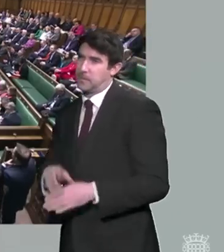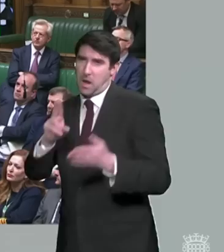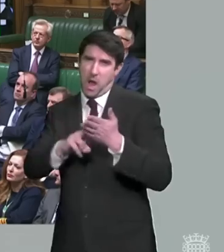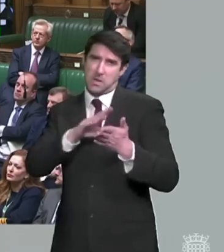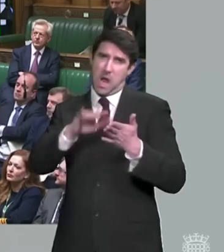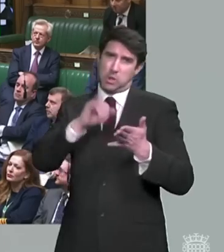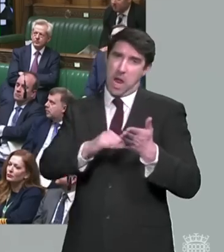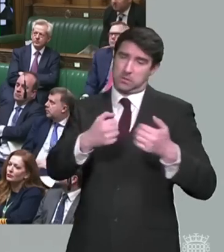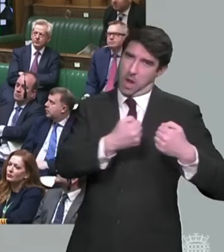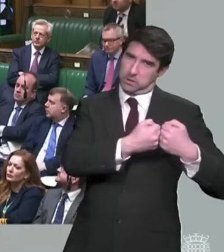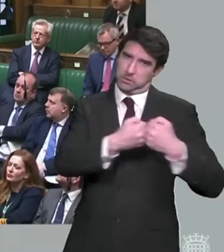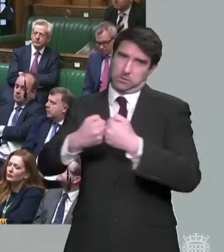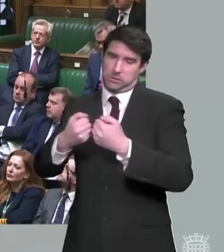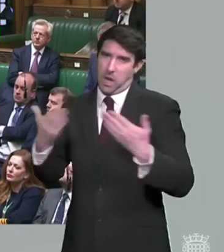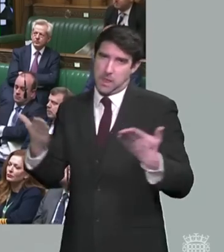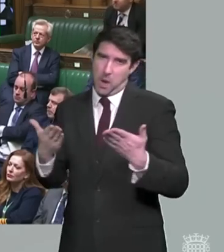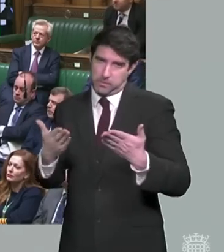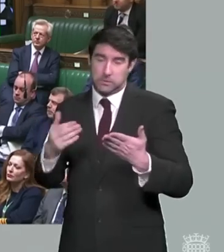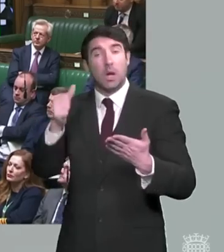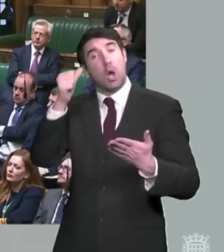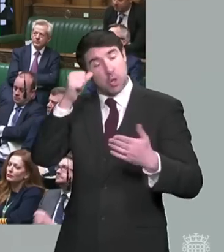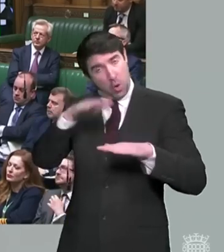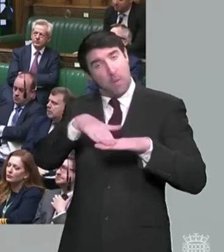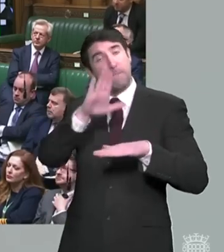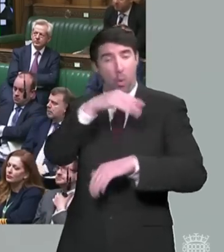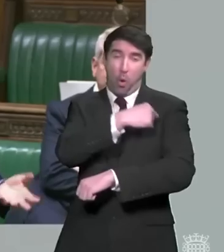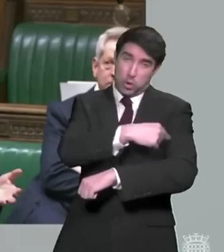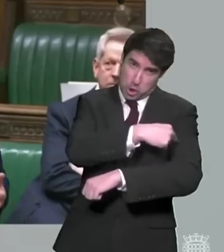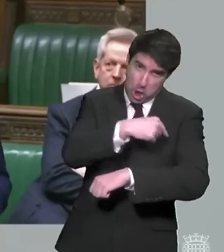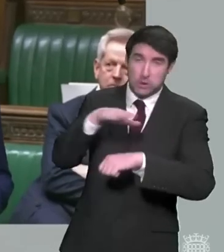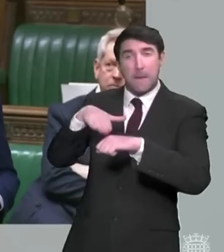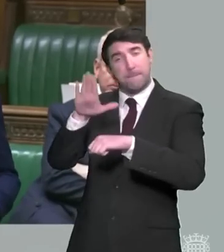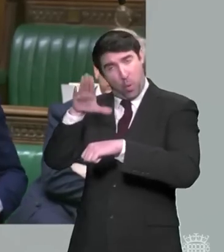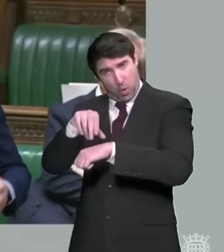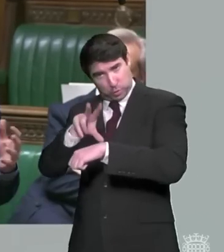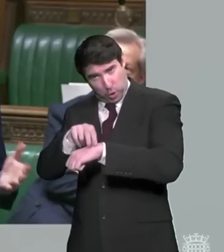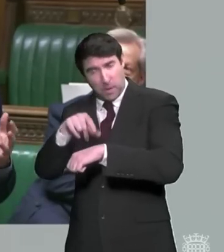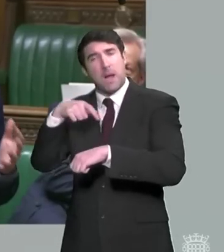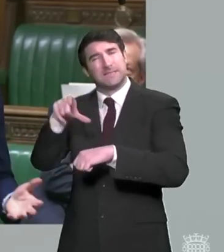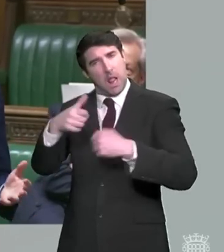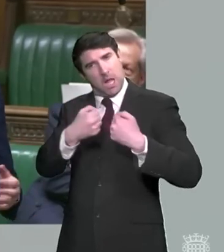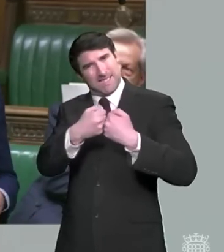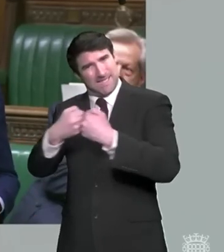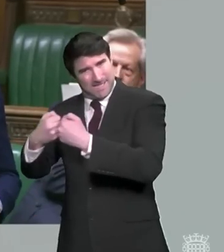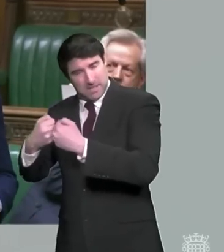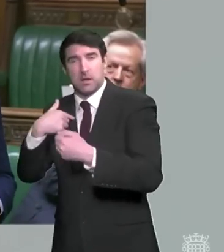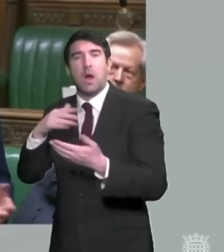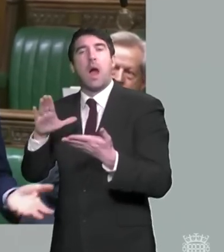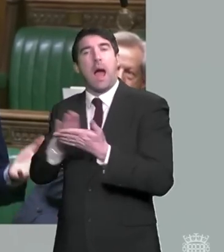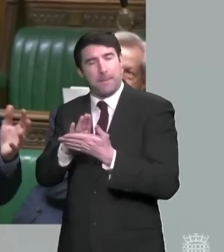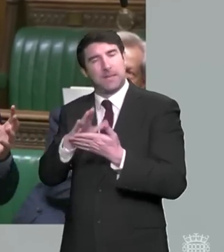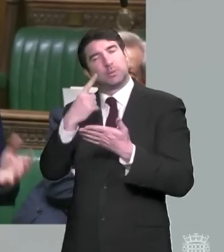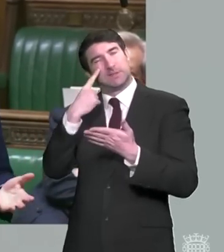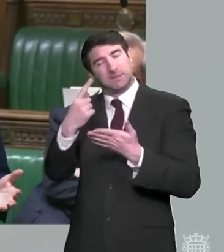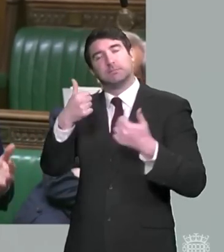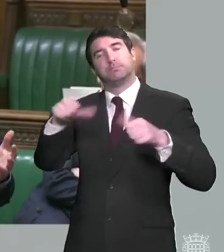and despite record numbers of nurses and doctors, workforce remains a challenge. So can I welcome that for the first time the NHS will get an independently verified workforce plan? But we